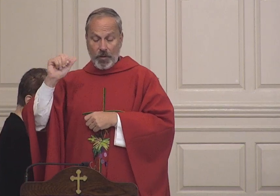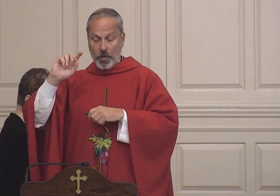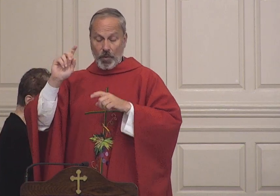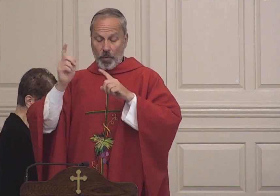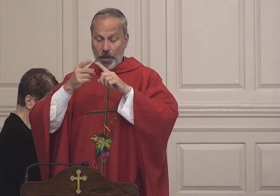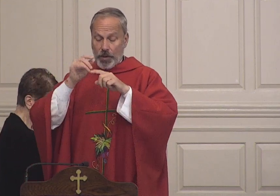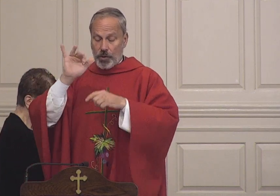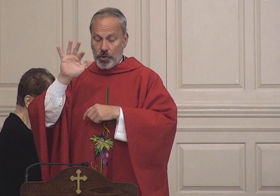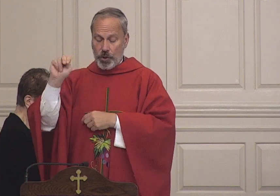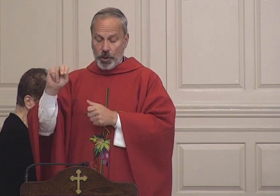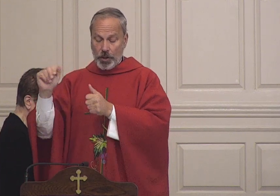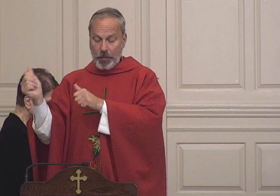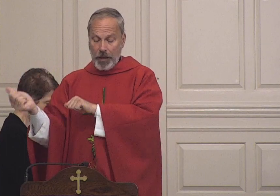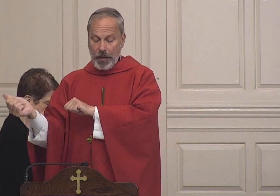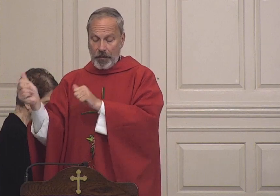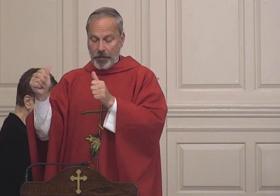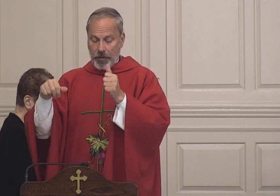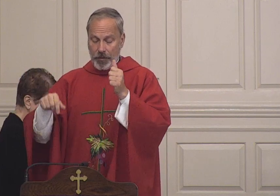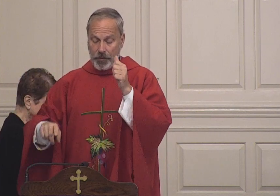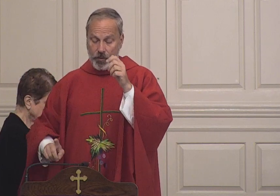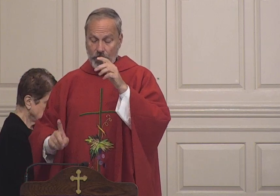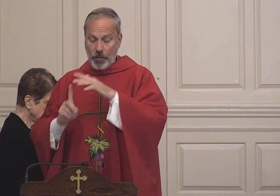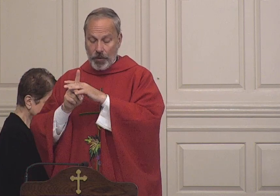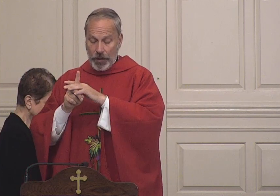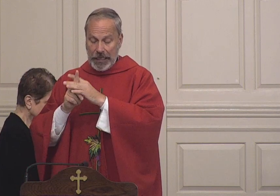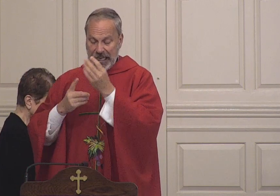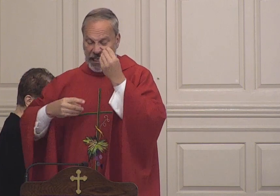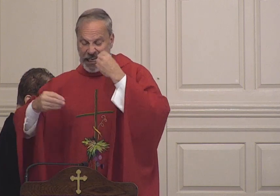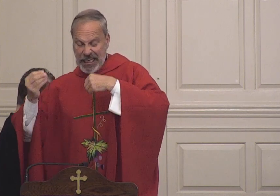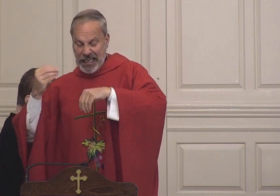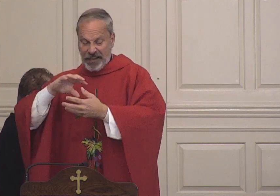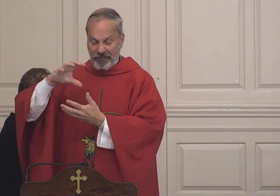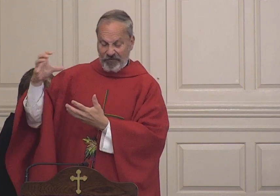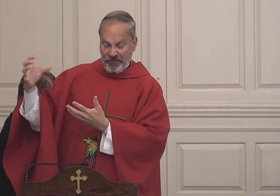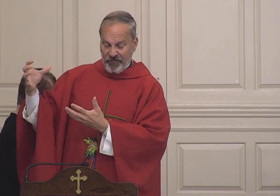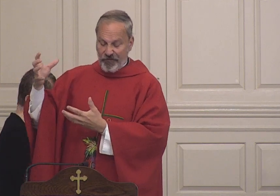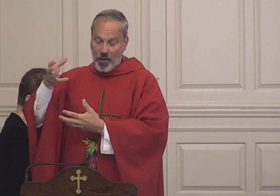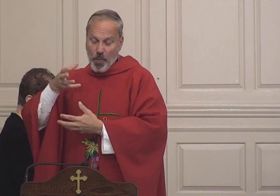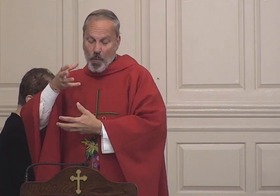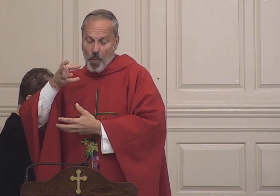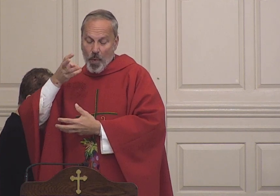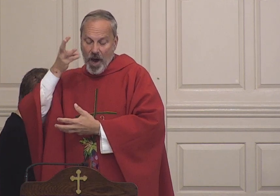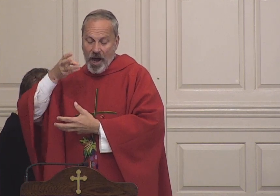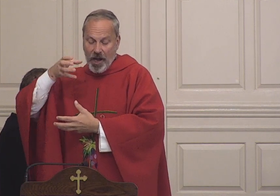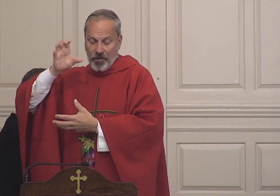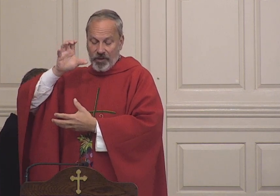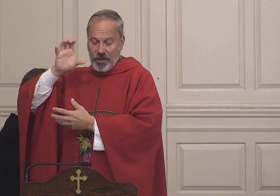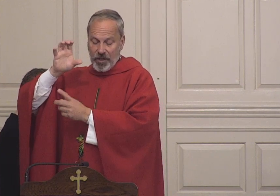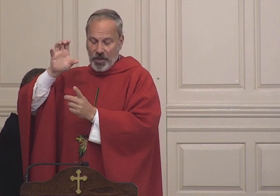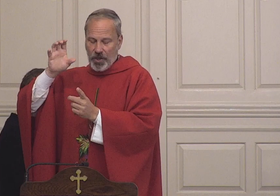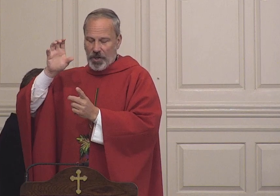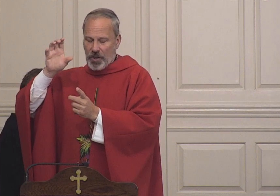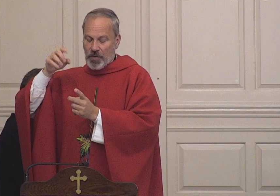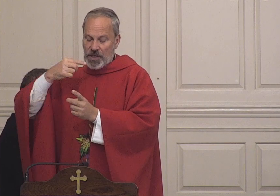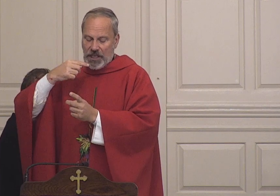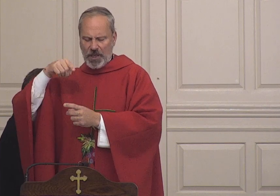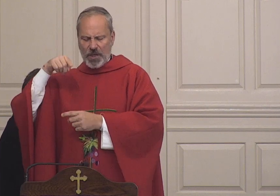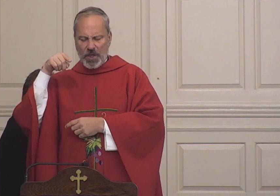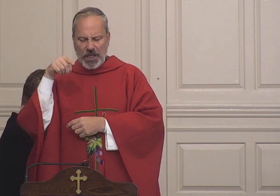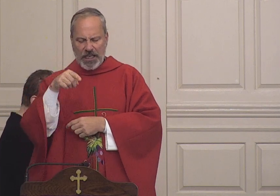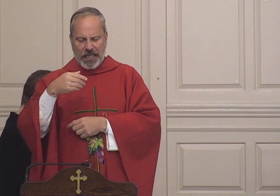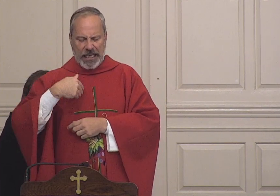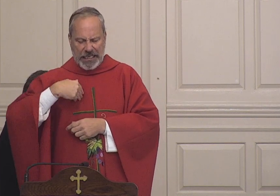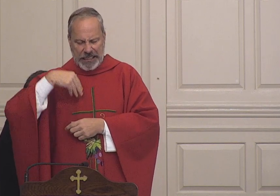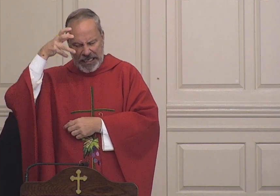For John the Baptist came neither eating food nor drinking wine, and you said, 'He is possessed by a